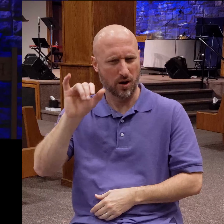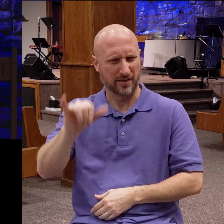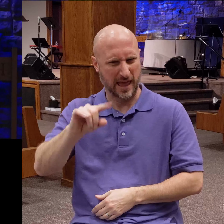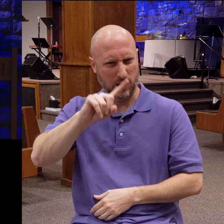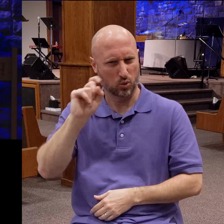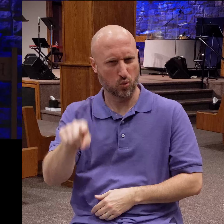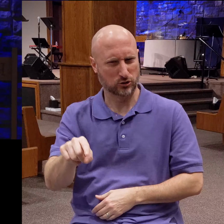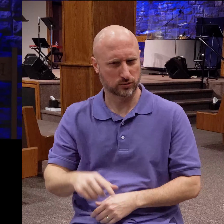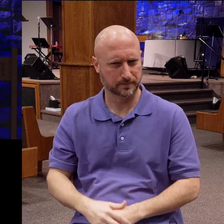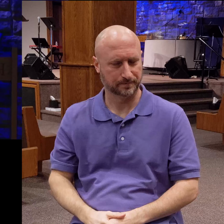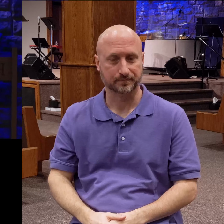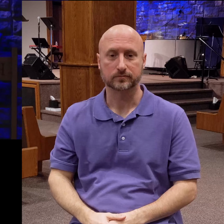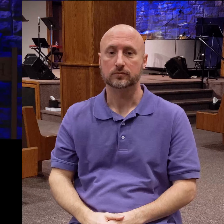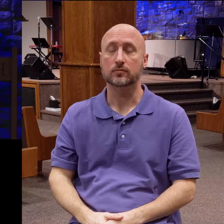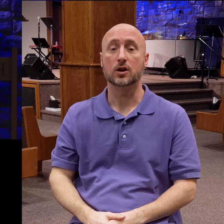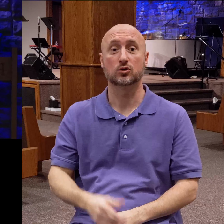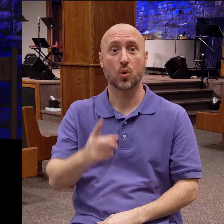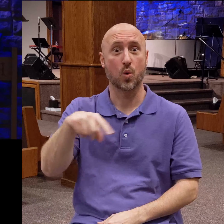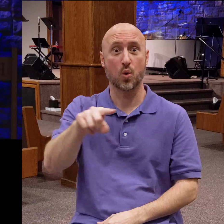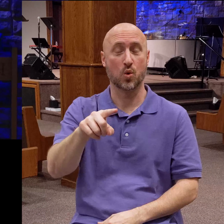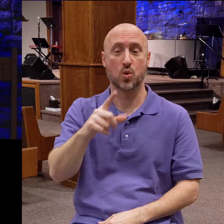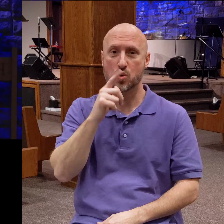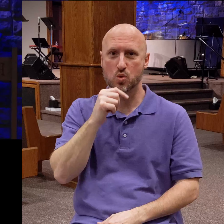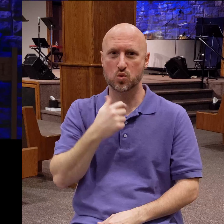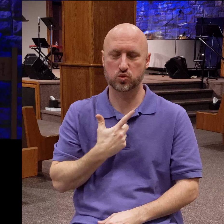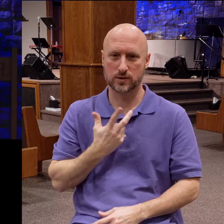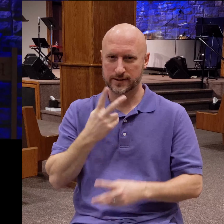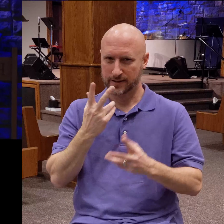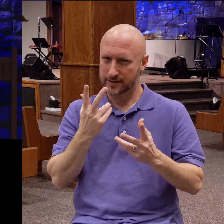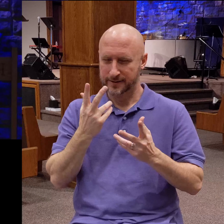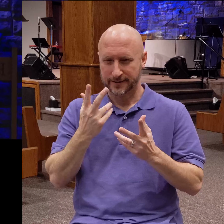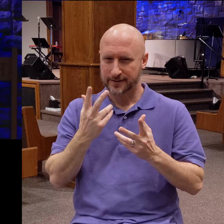look, for those of you that are eggheads,